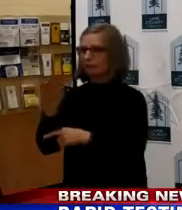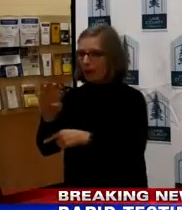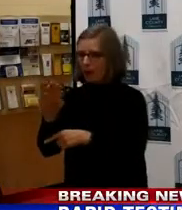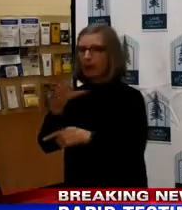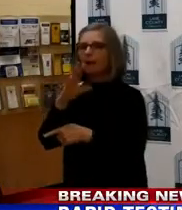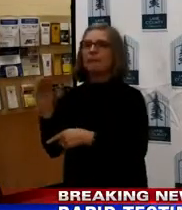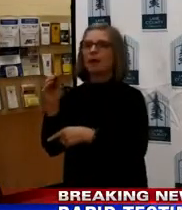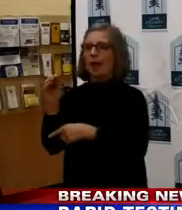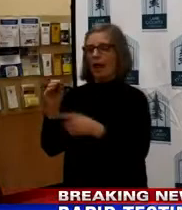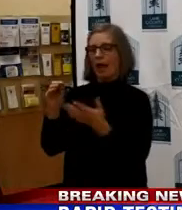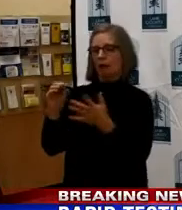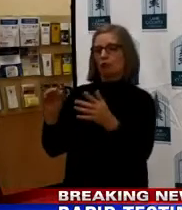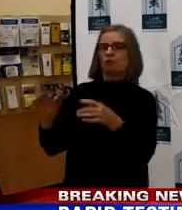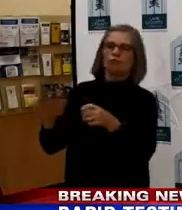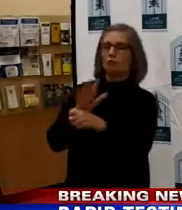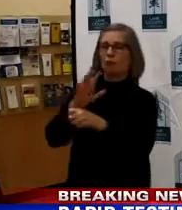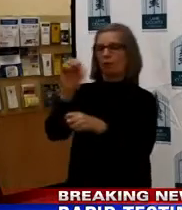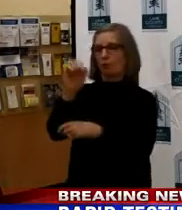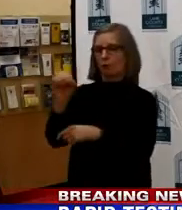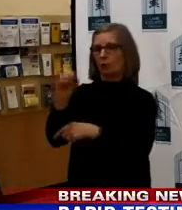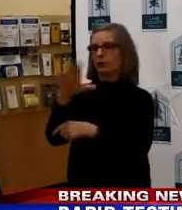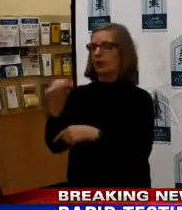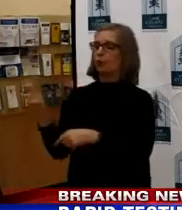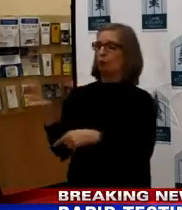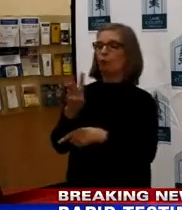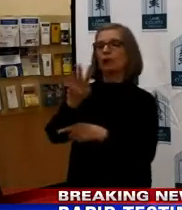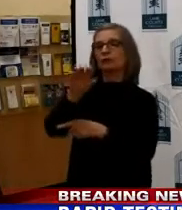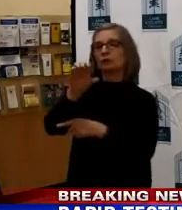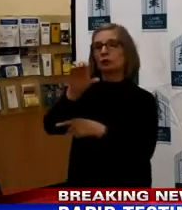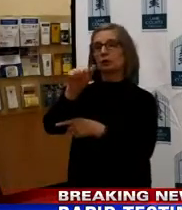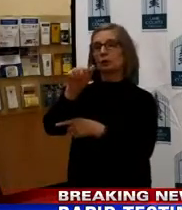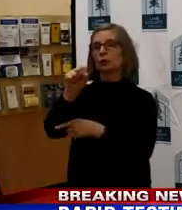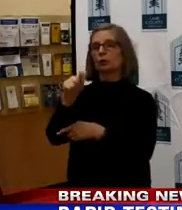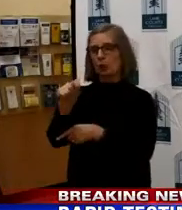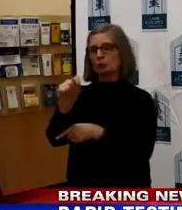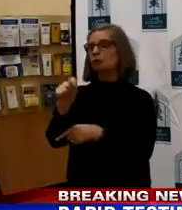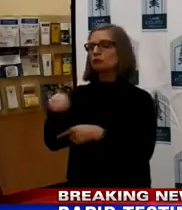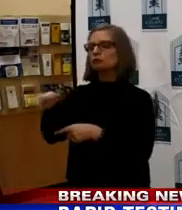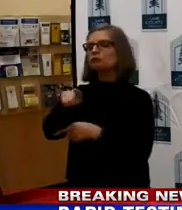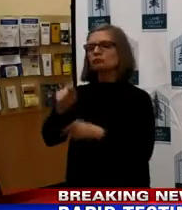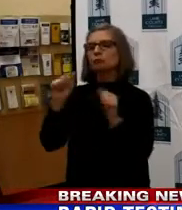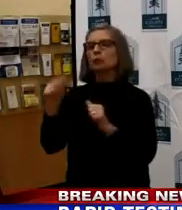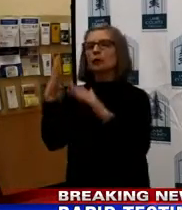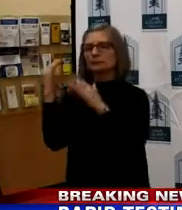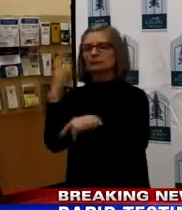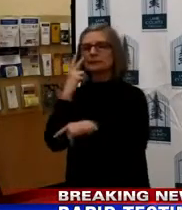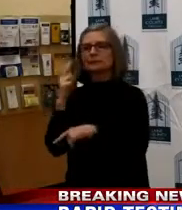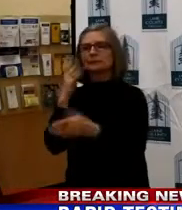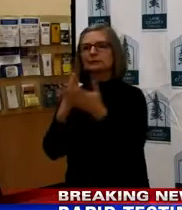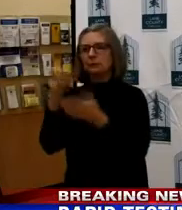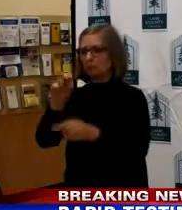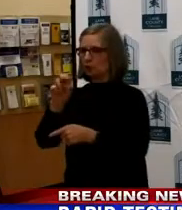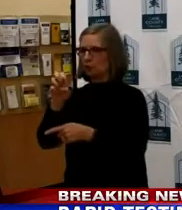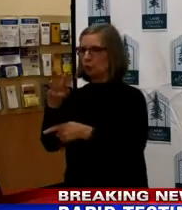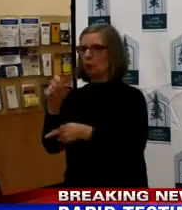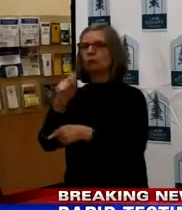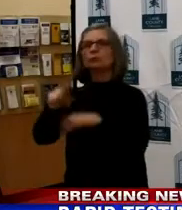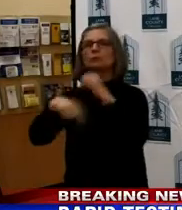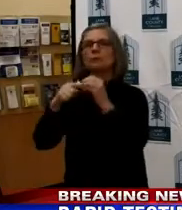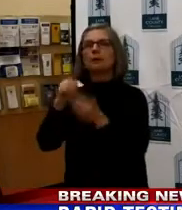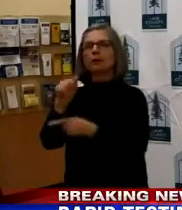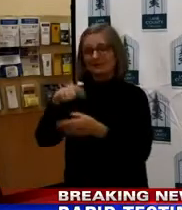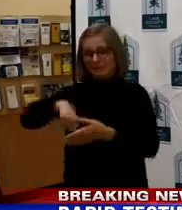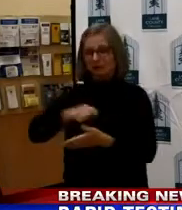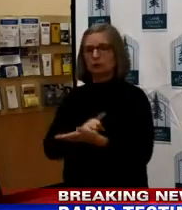so you can be seeing, probably expecting some news on that this week. My understanding is that there's some movement today that